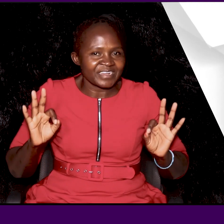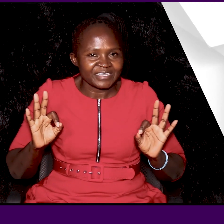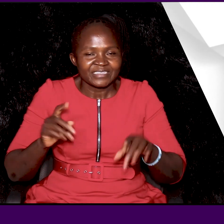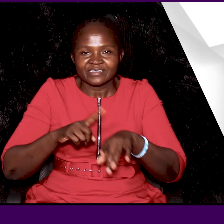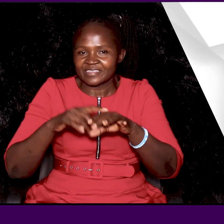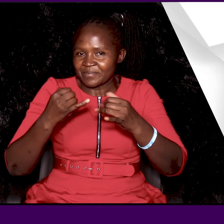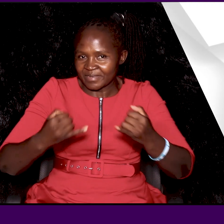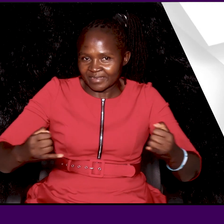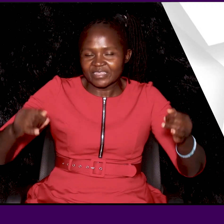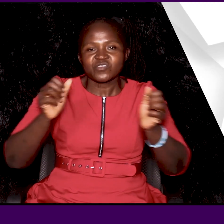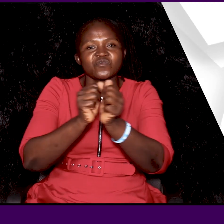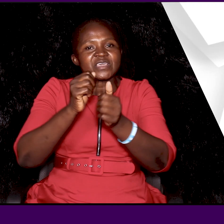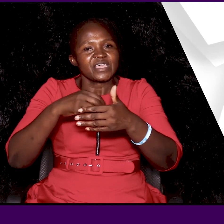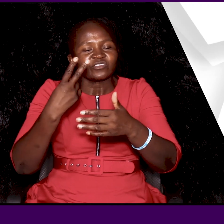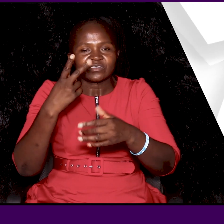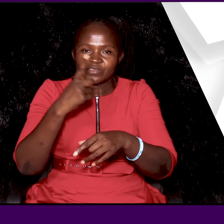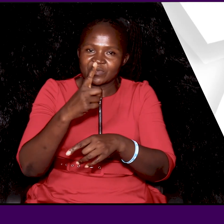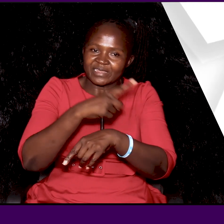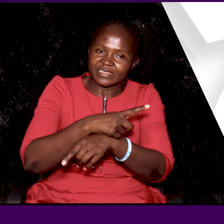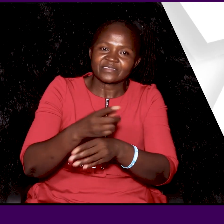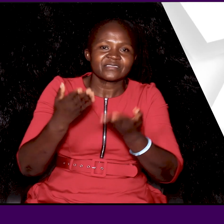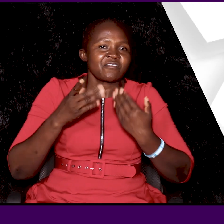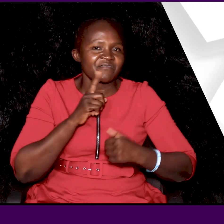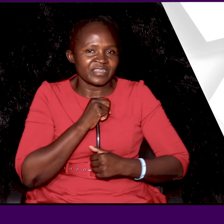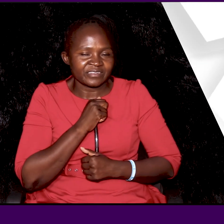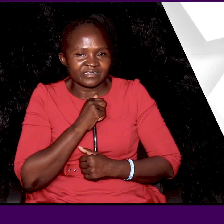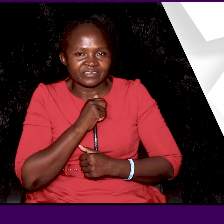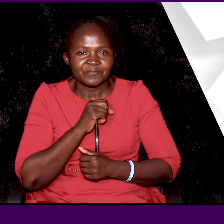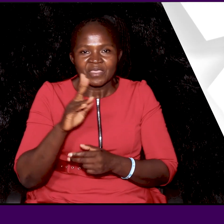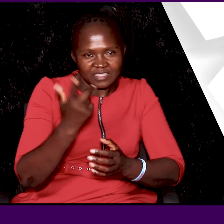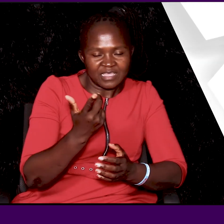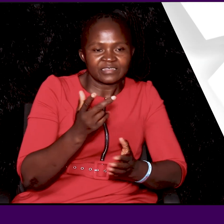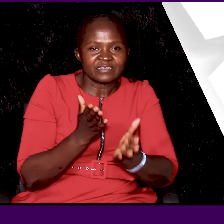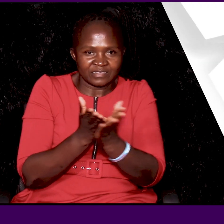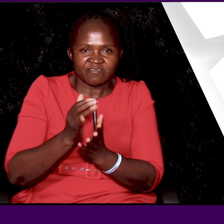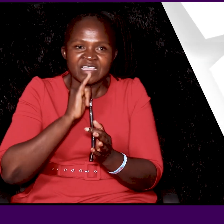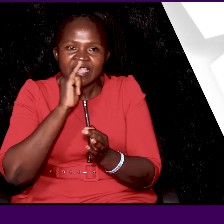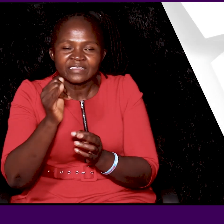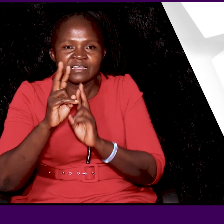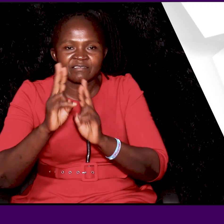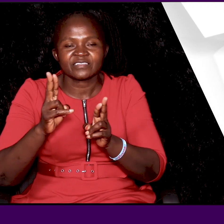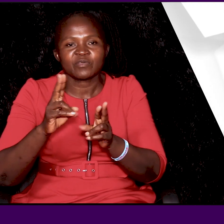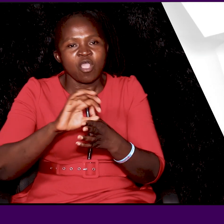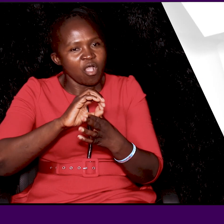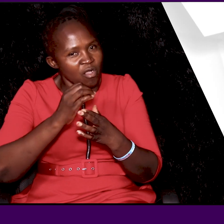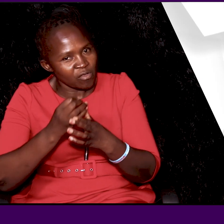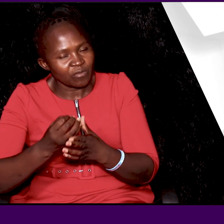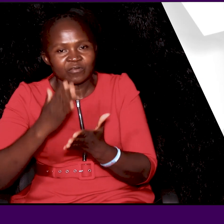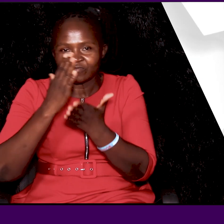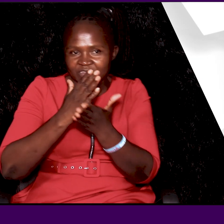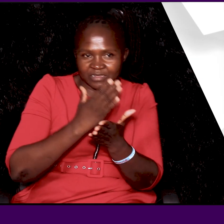The timeline is within 21 days of receipt. The third service is response or